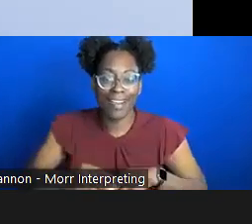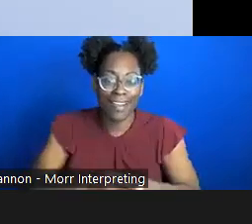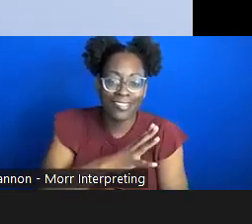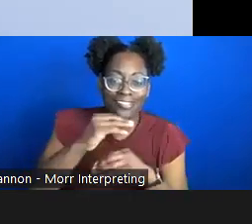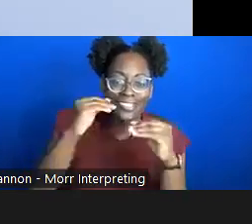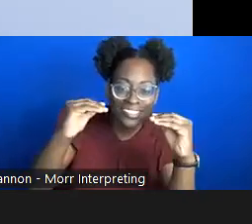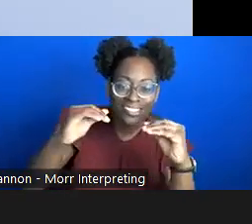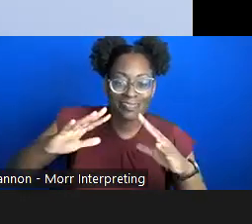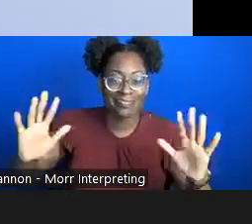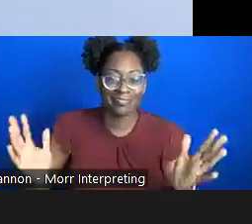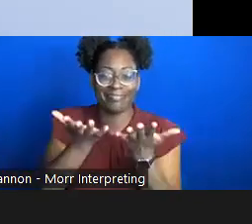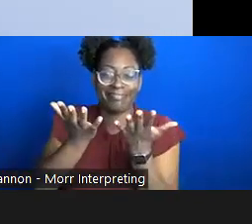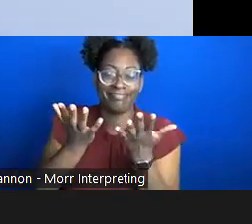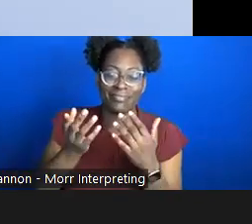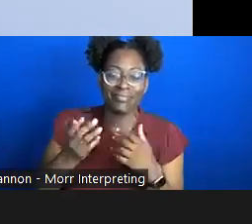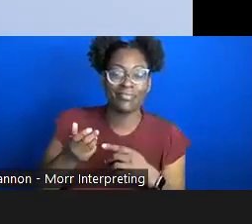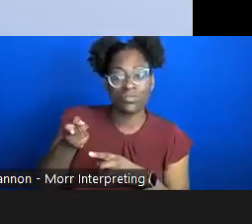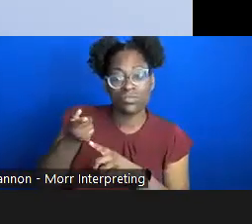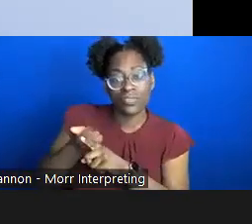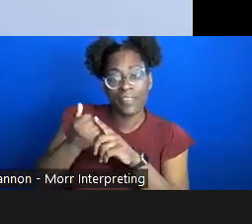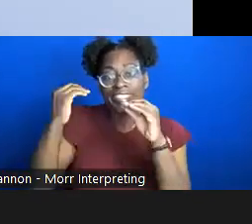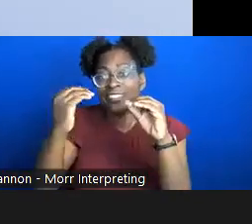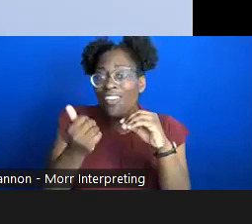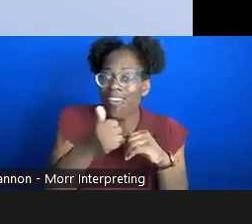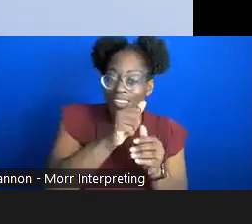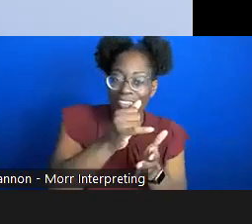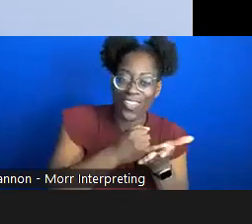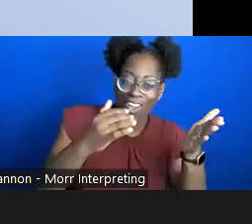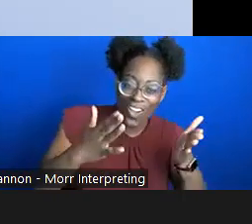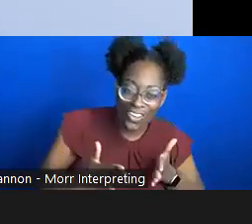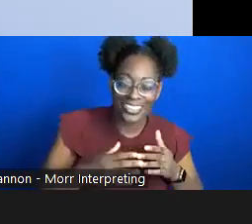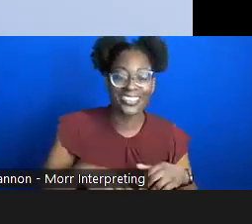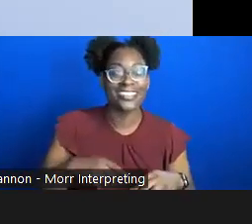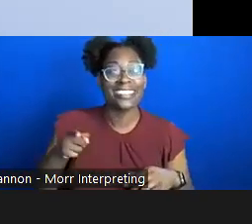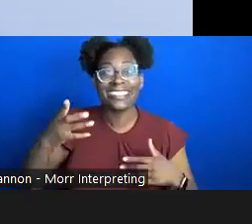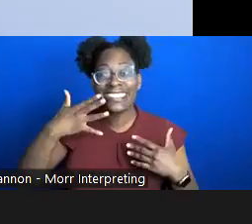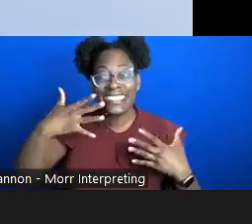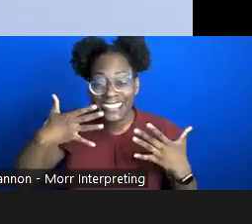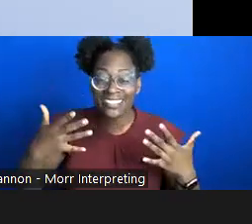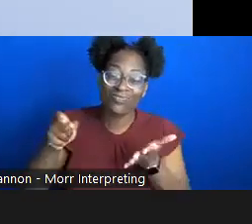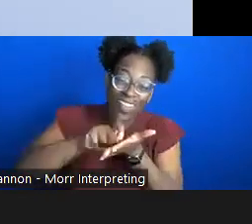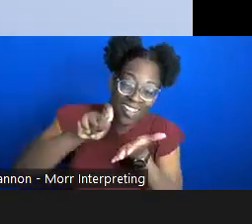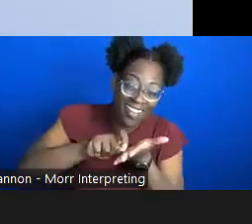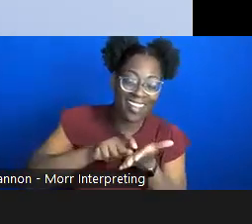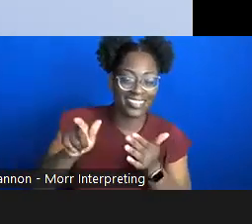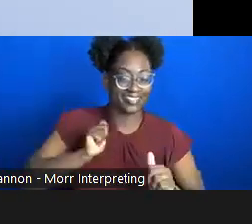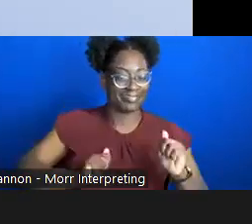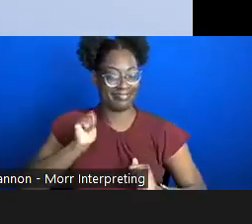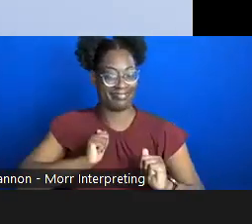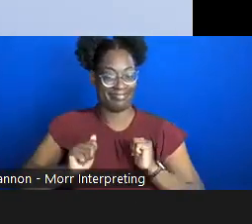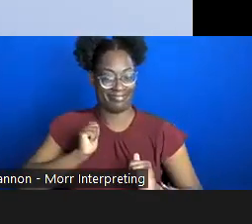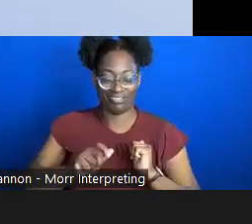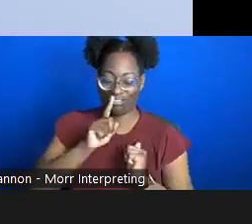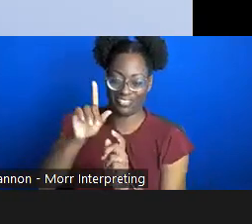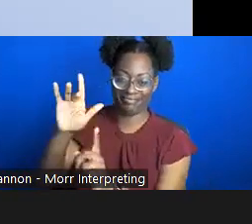her own. She's been a P.R.I.D.E artist for 2 years, where she was an artist in residence at a community-based organization we worked